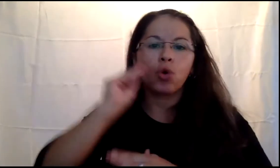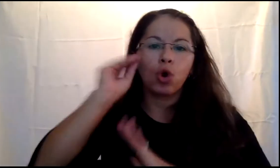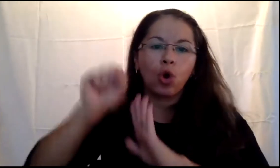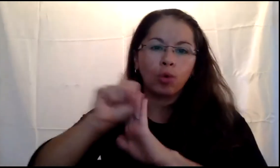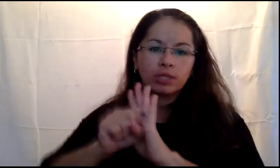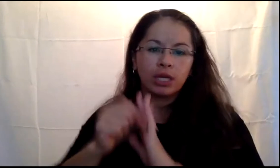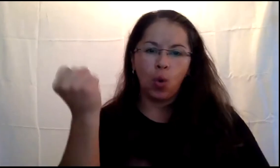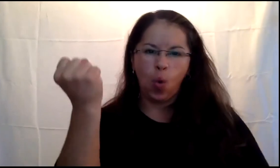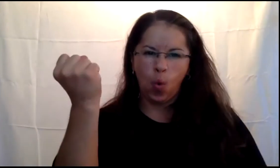quick.